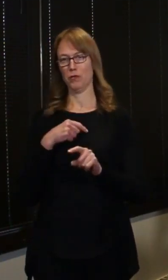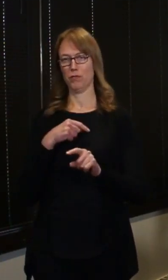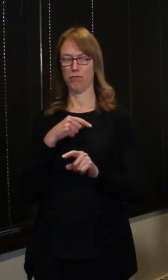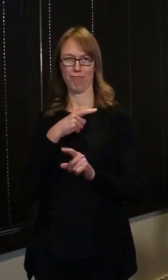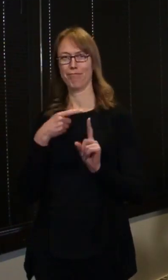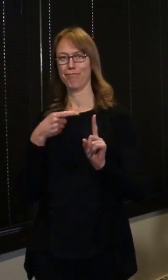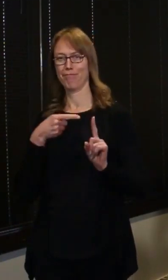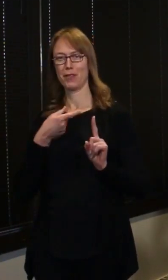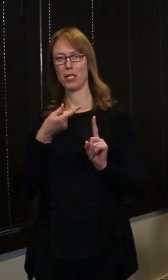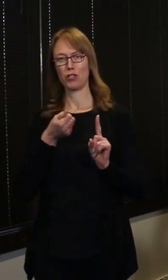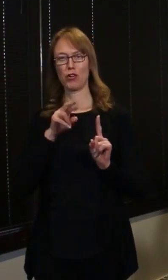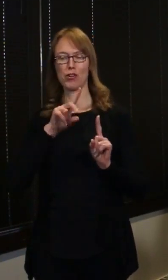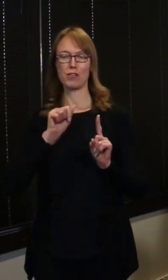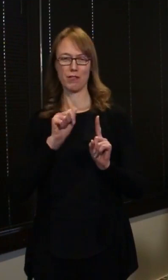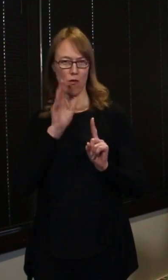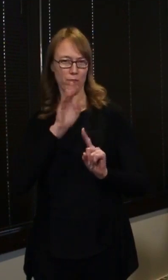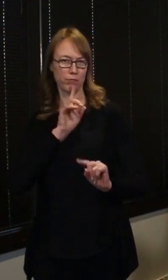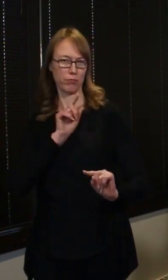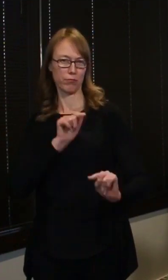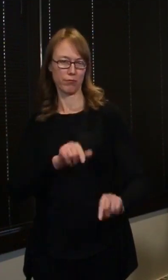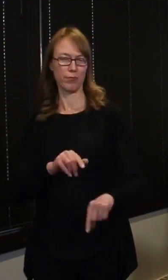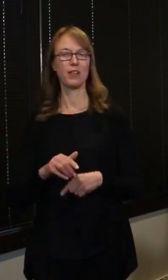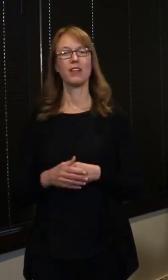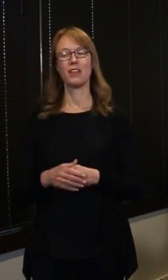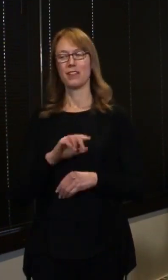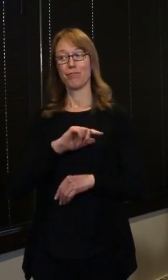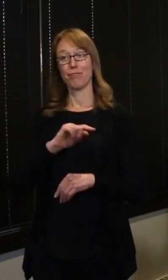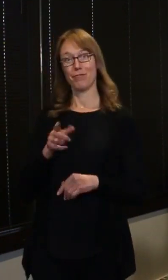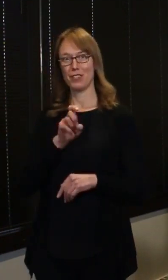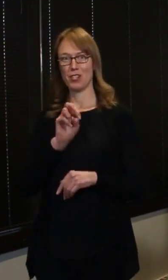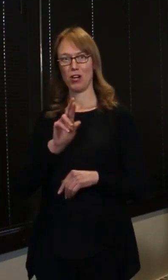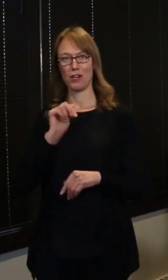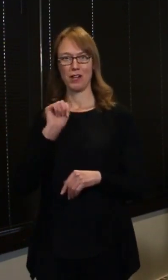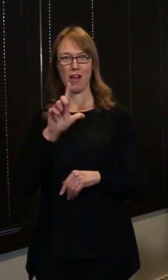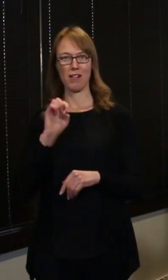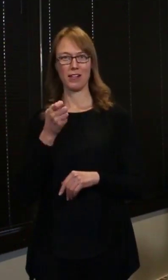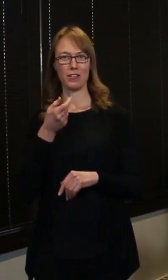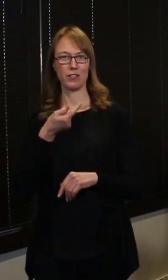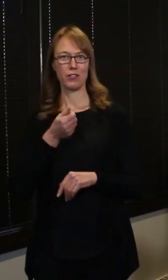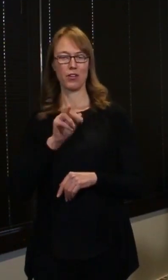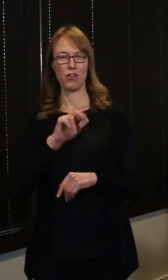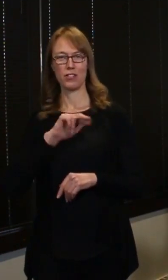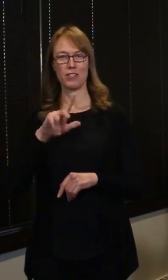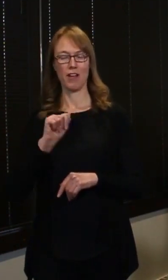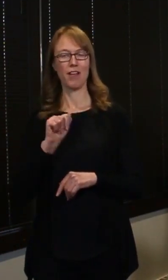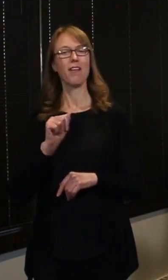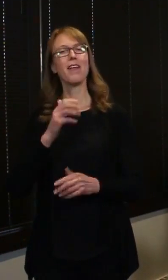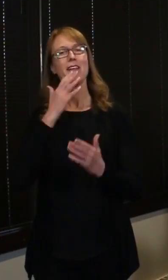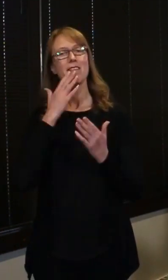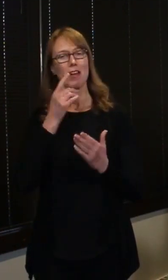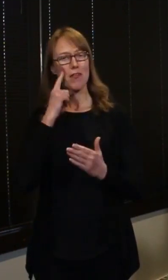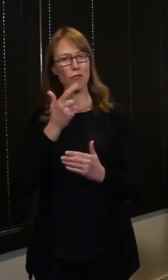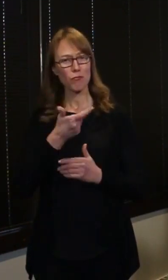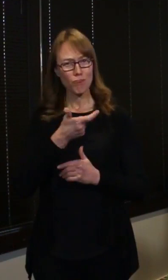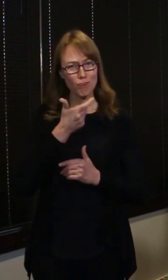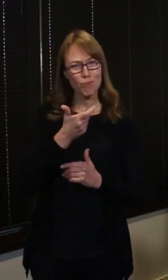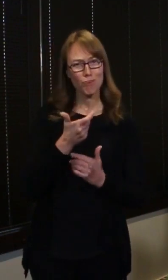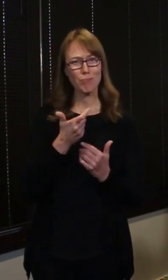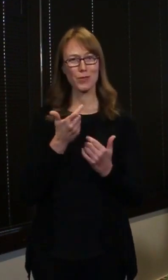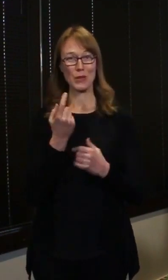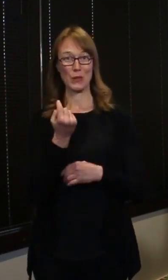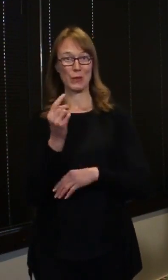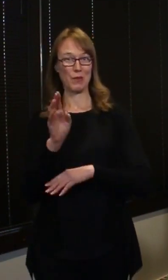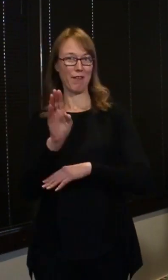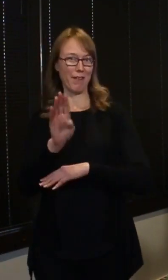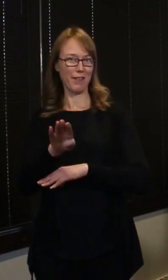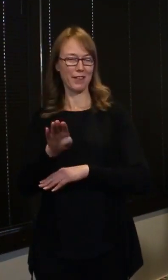thank you and good afternoon, everybody. Thanks for tuning in for today's briefing. So as we enter February, it's worth noting where